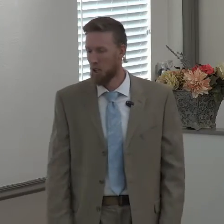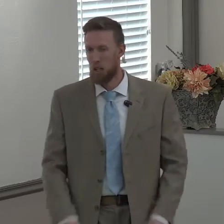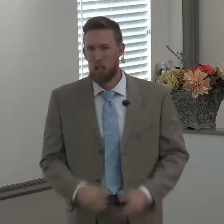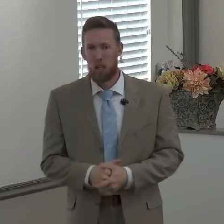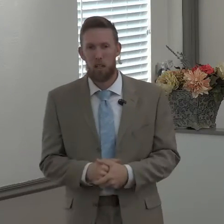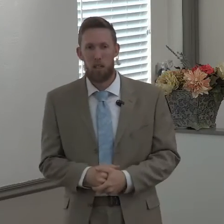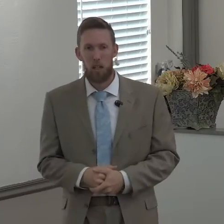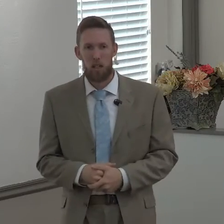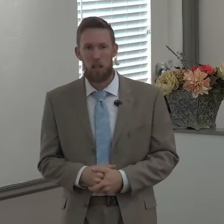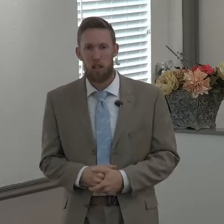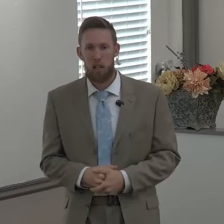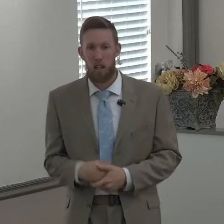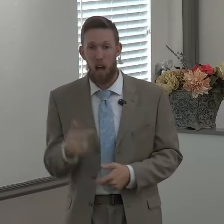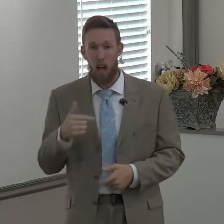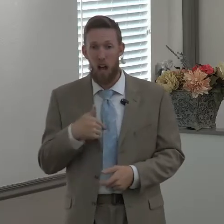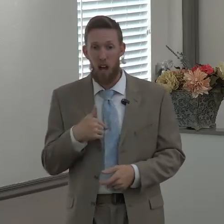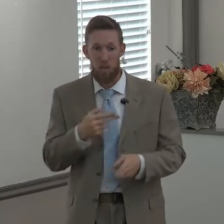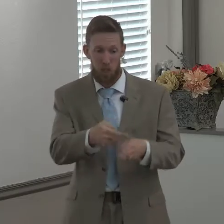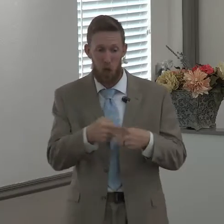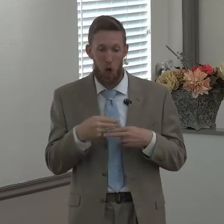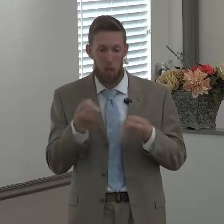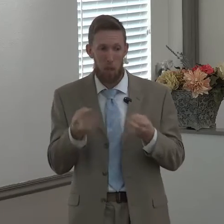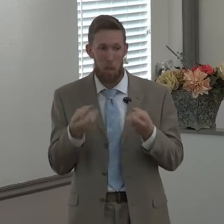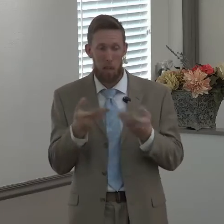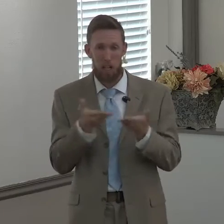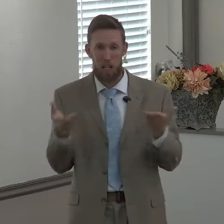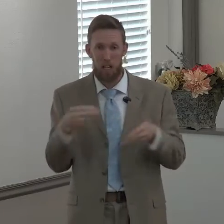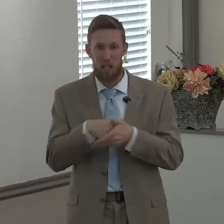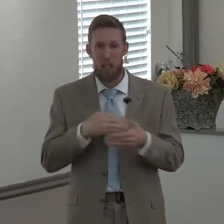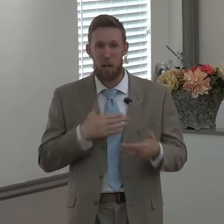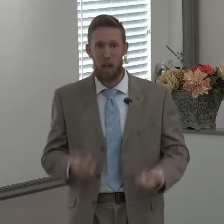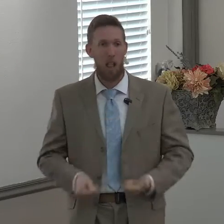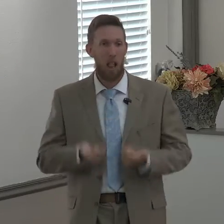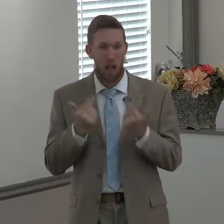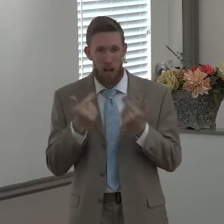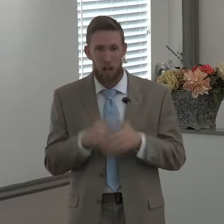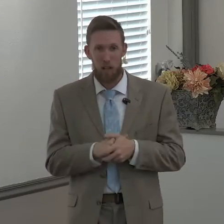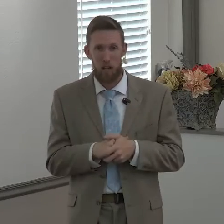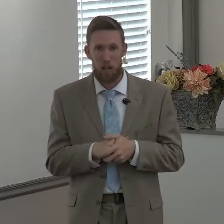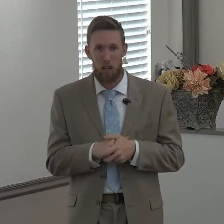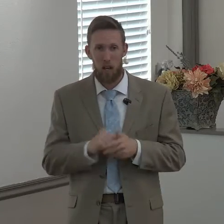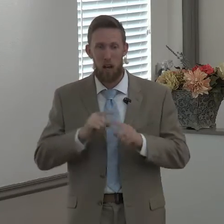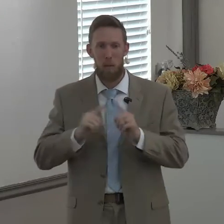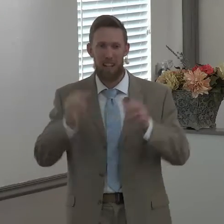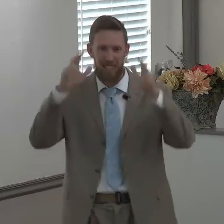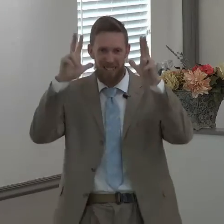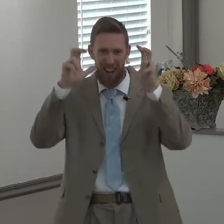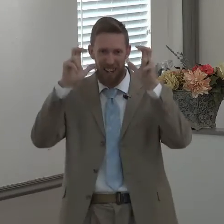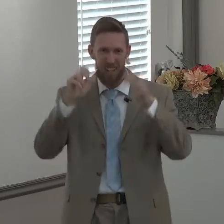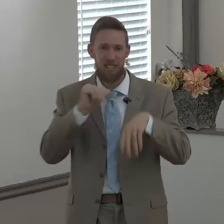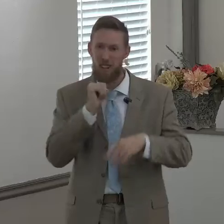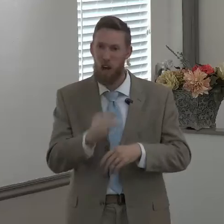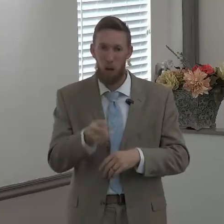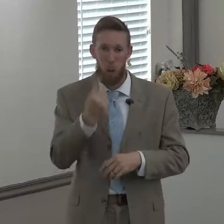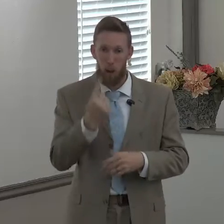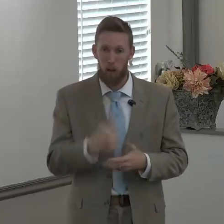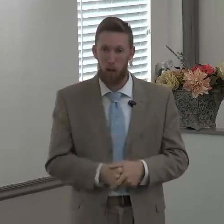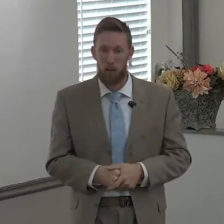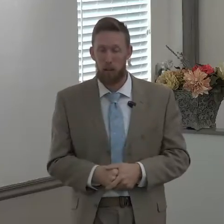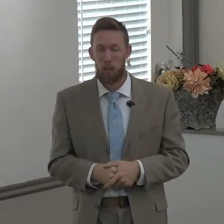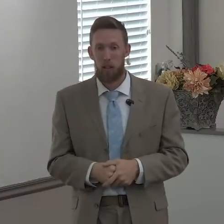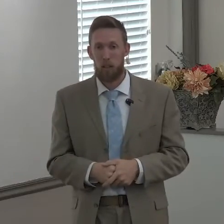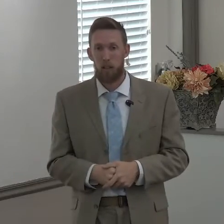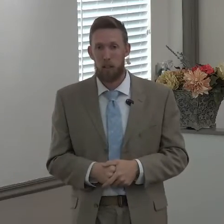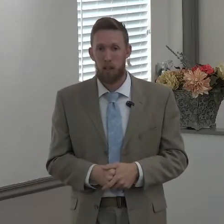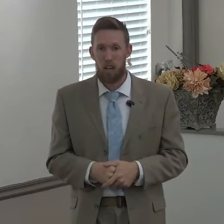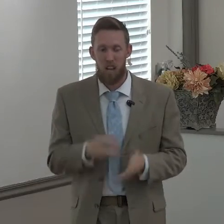Get thee behind me, Satan. And Brother Hoffman brought that out and said, "Man, I've been caught a